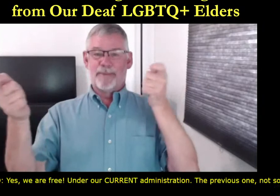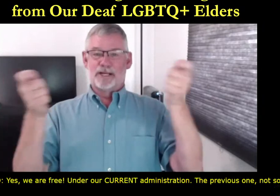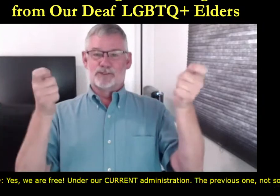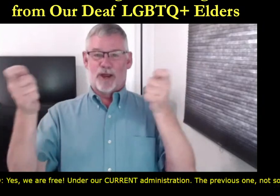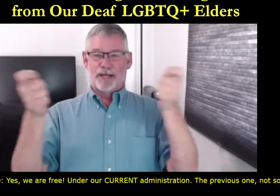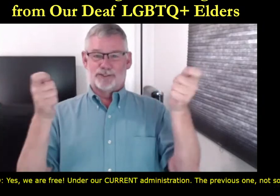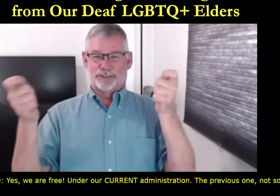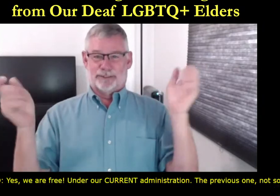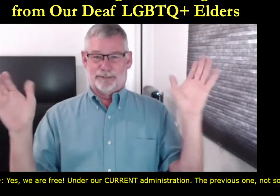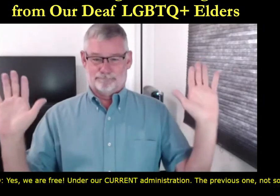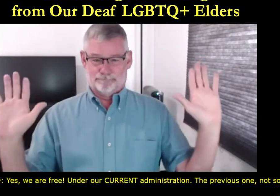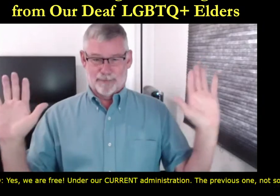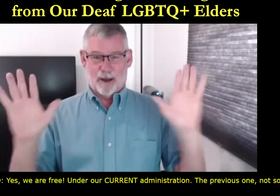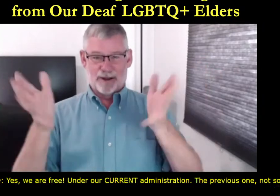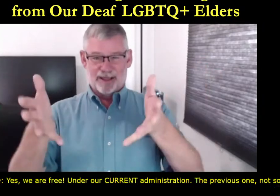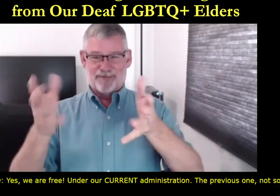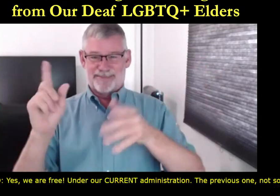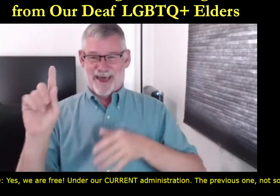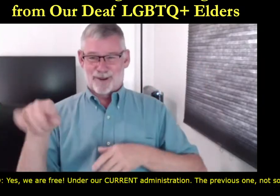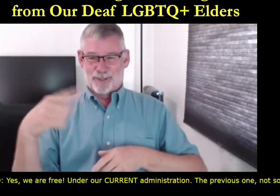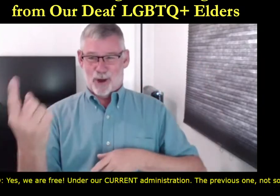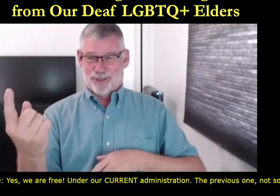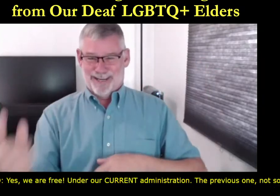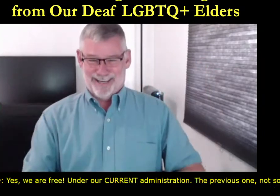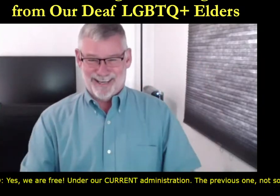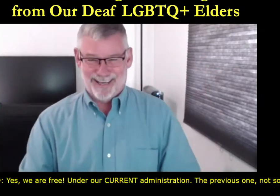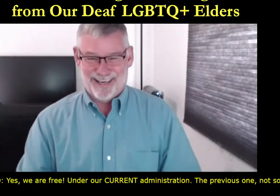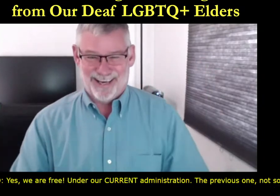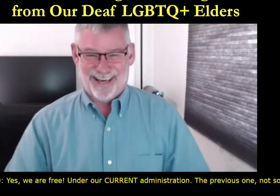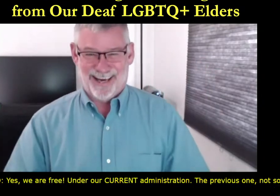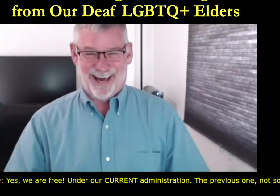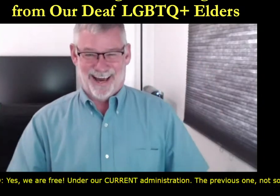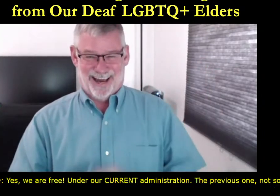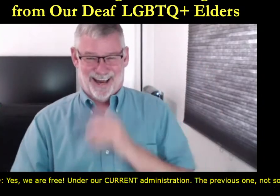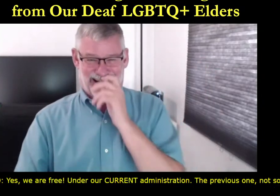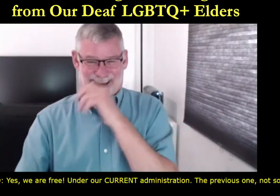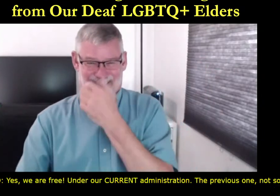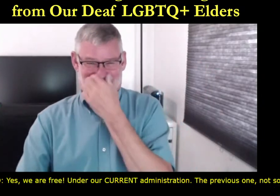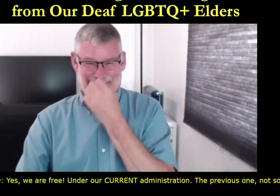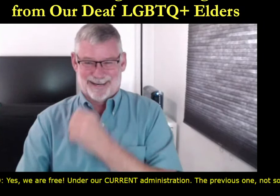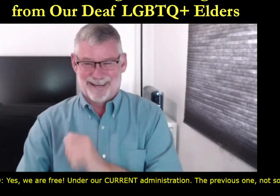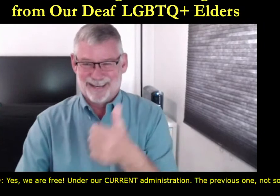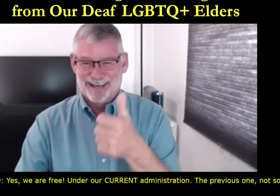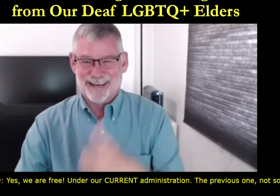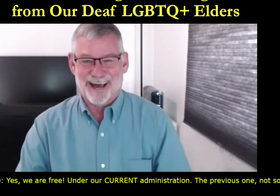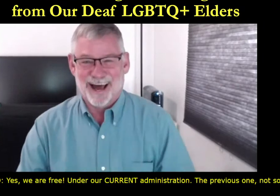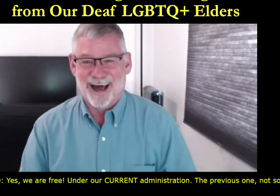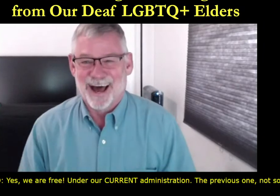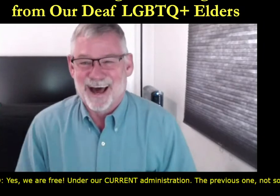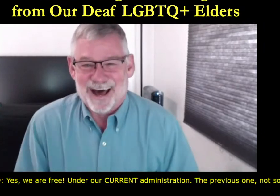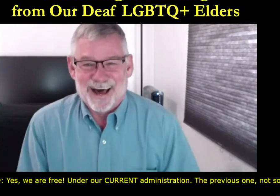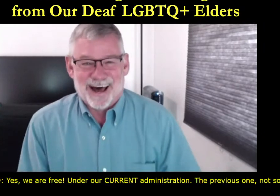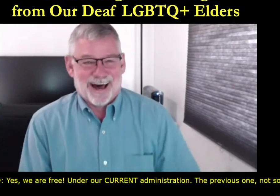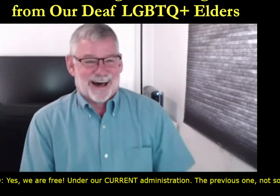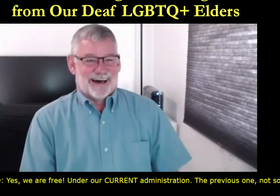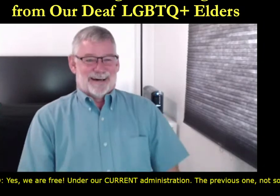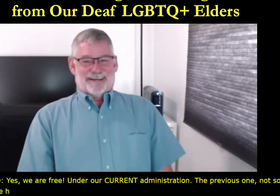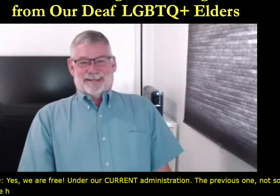our current administration i'll leave it at that very good point the administration is important that does have an